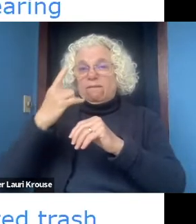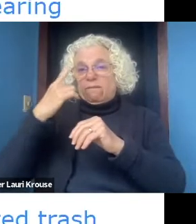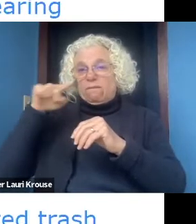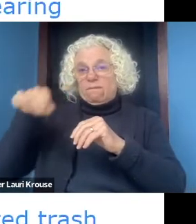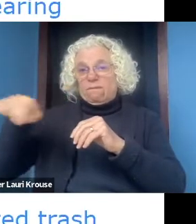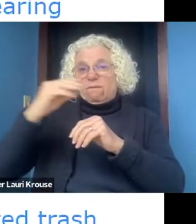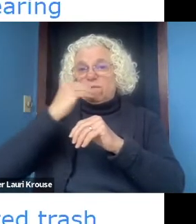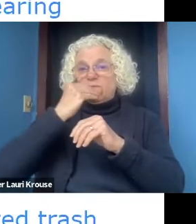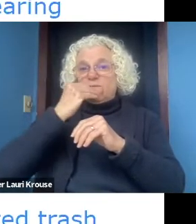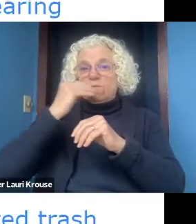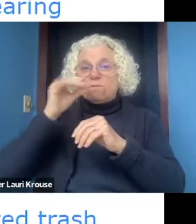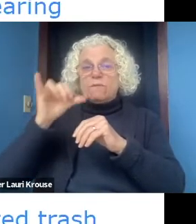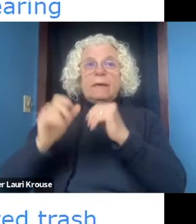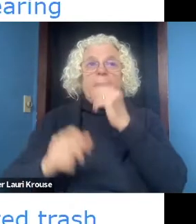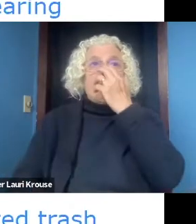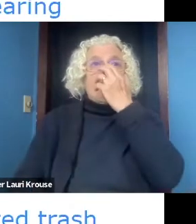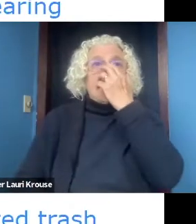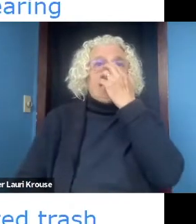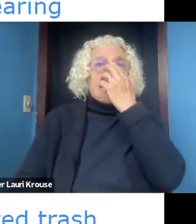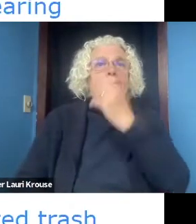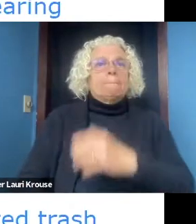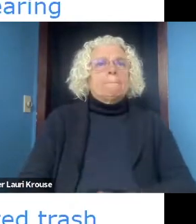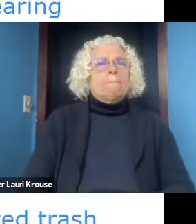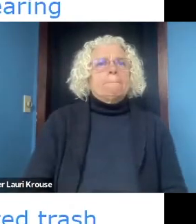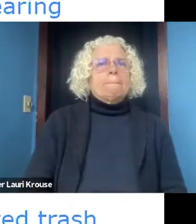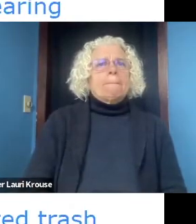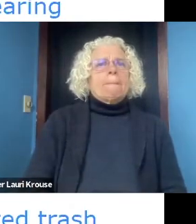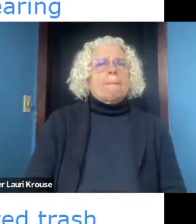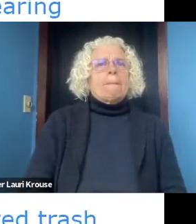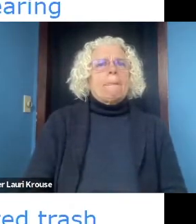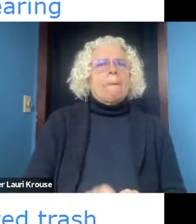Oh, and we have some here in the chat that I can grab.